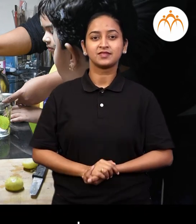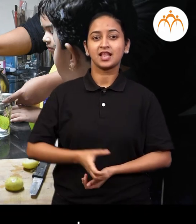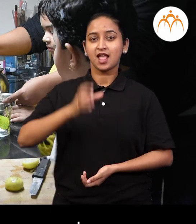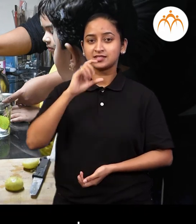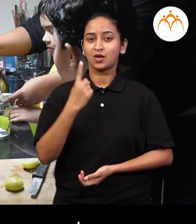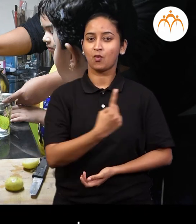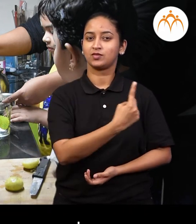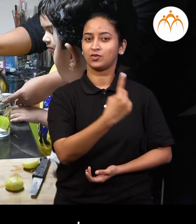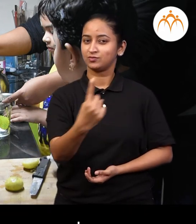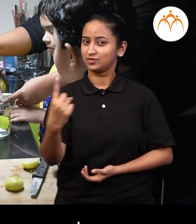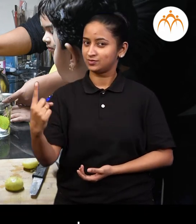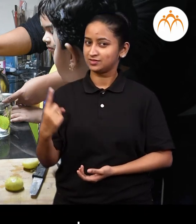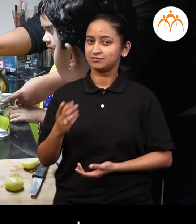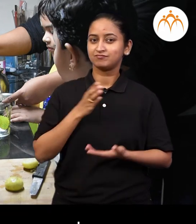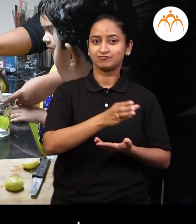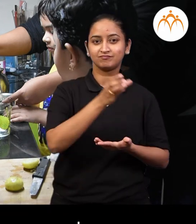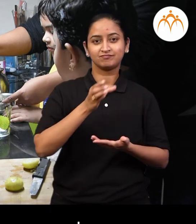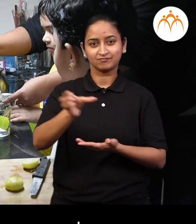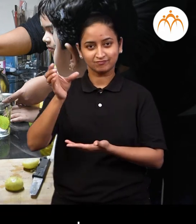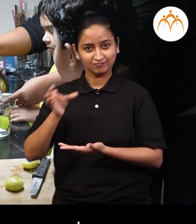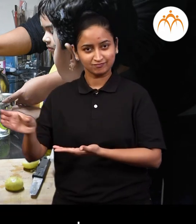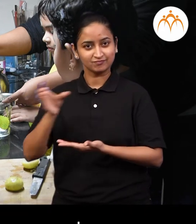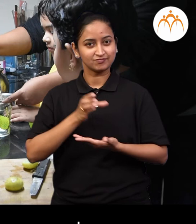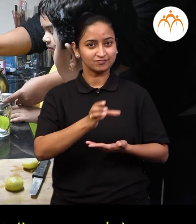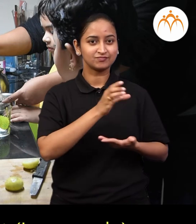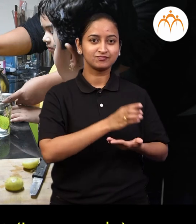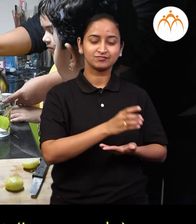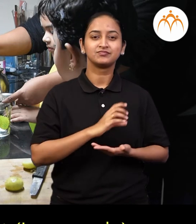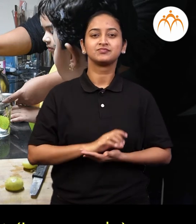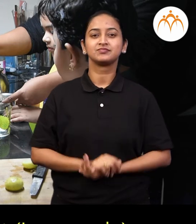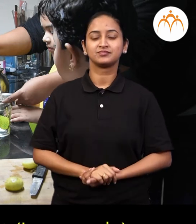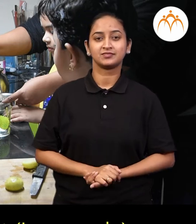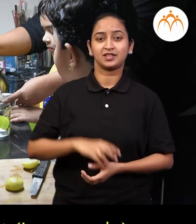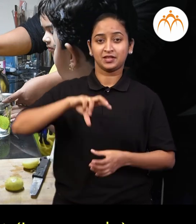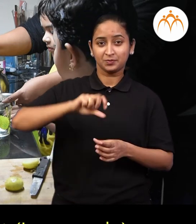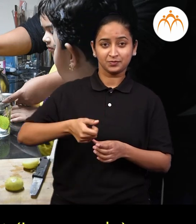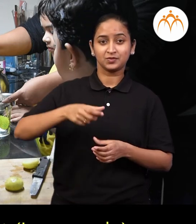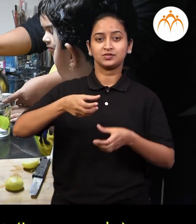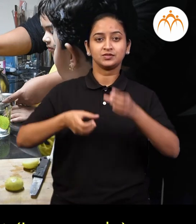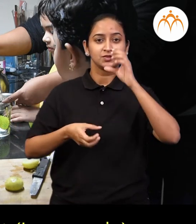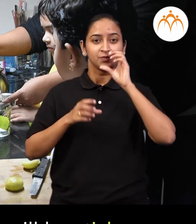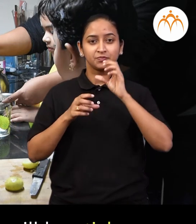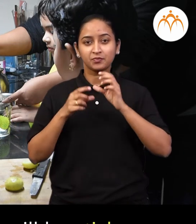Each one of you take 1 glass. Don't spill the sherbet otherwise